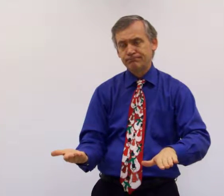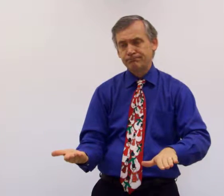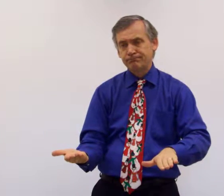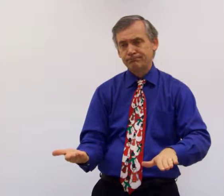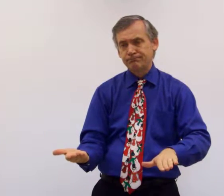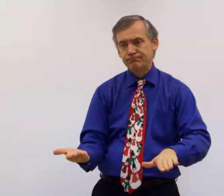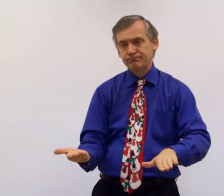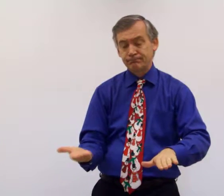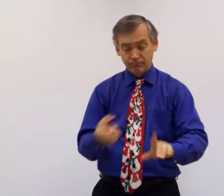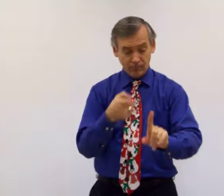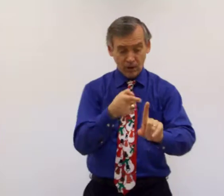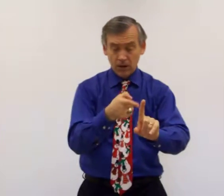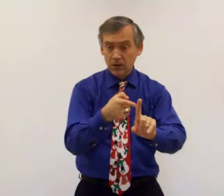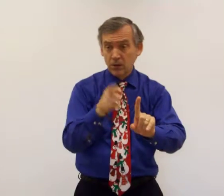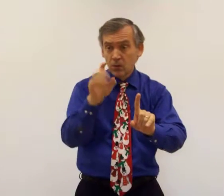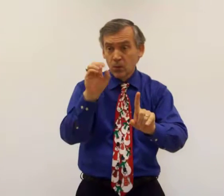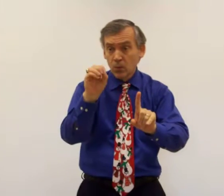Orpheus was inconsolable.